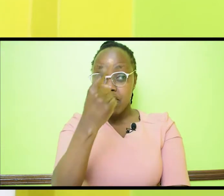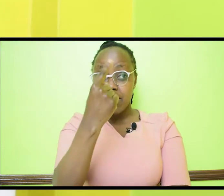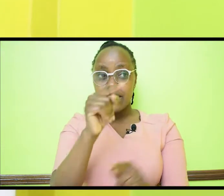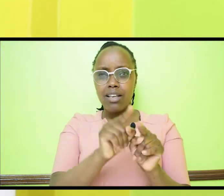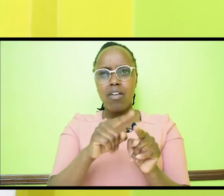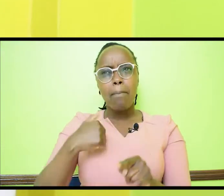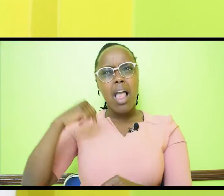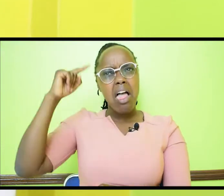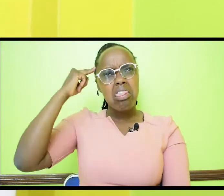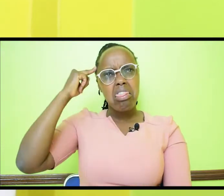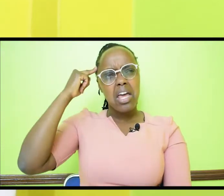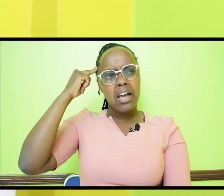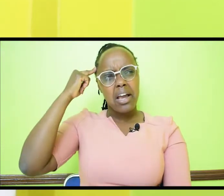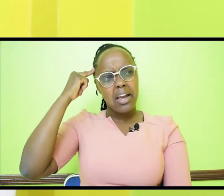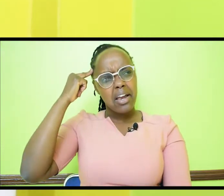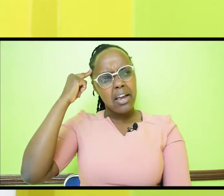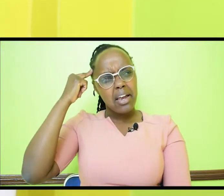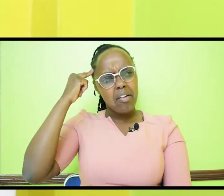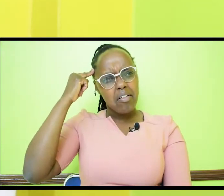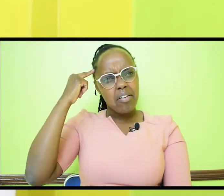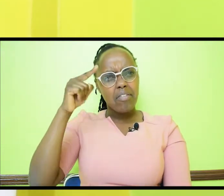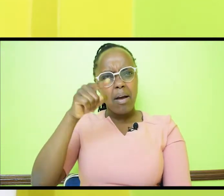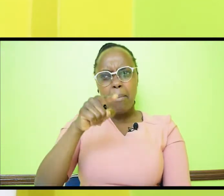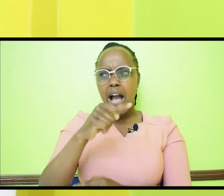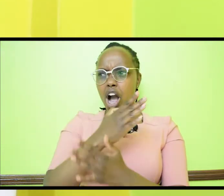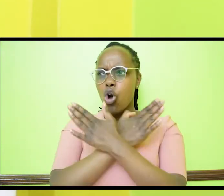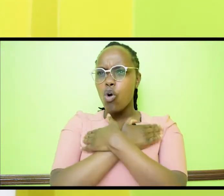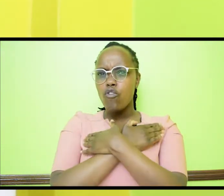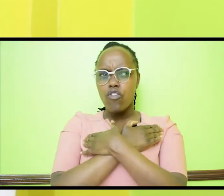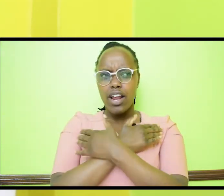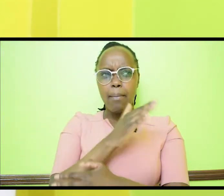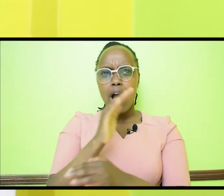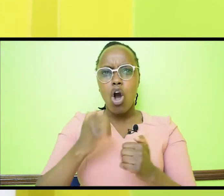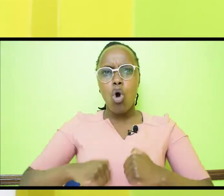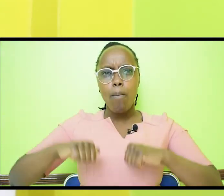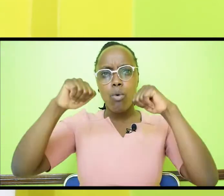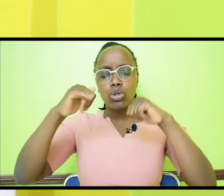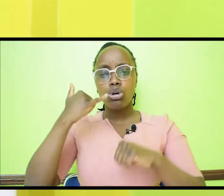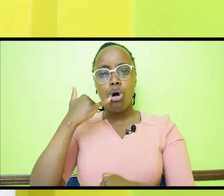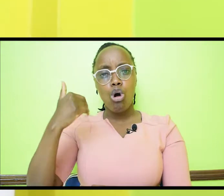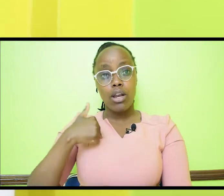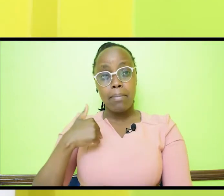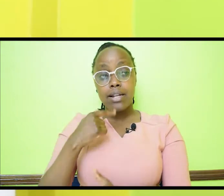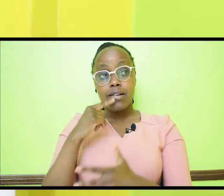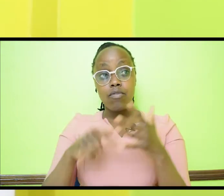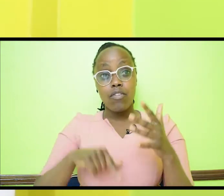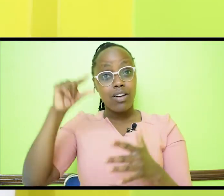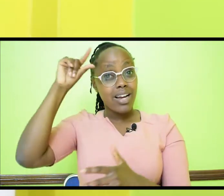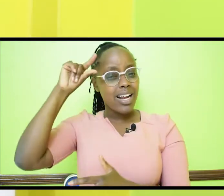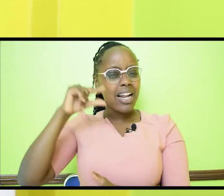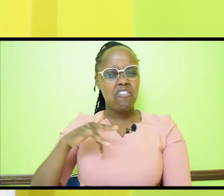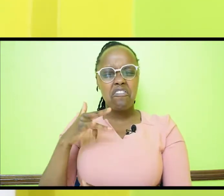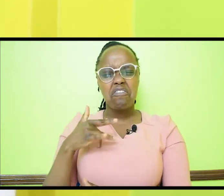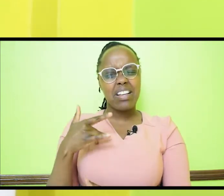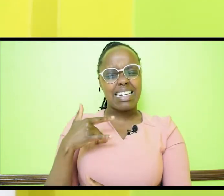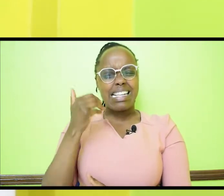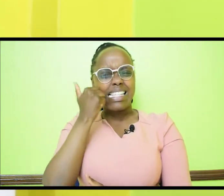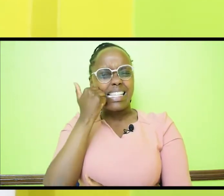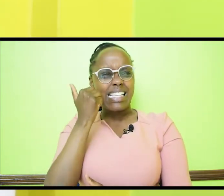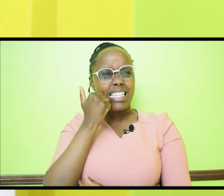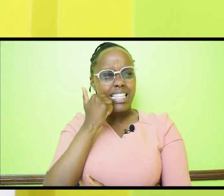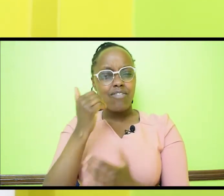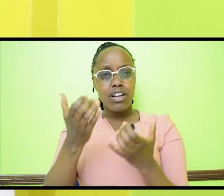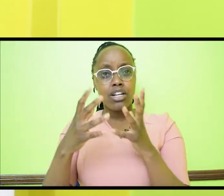confirm. Actually, I think her colleague, or rather her boss, called me and told me Gladys is not feeling